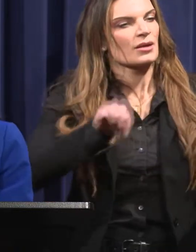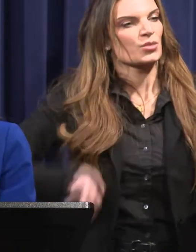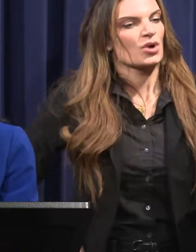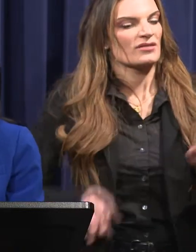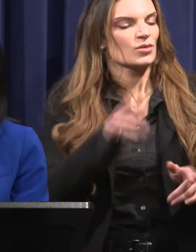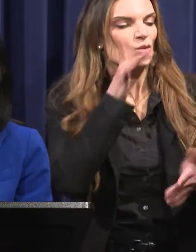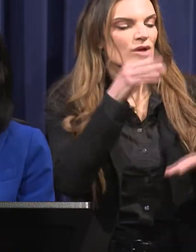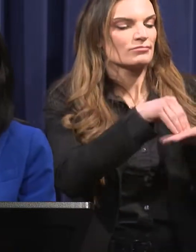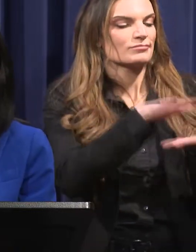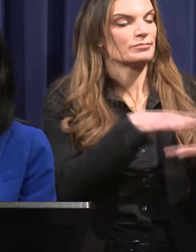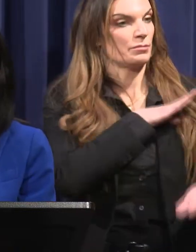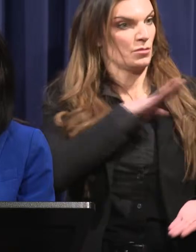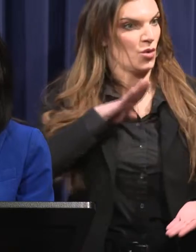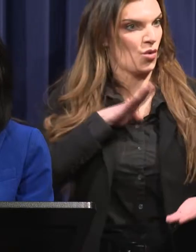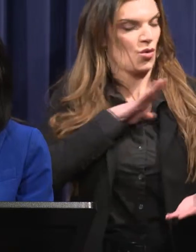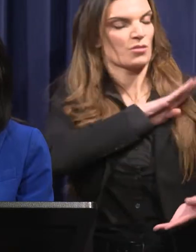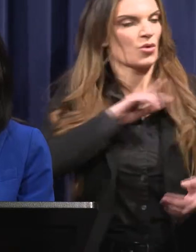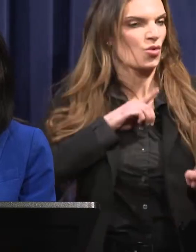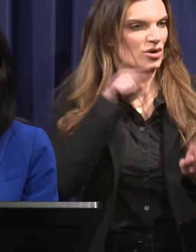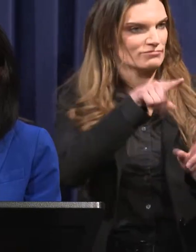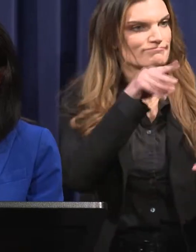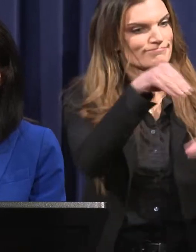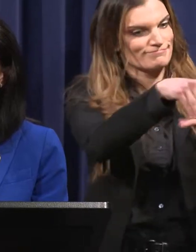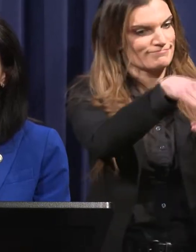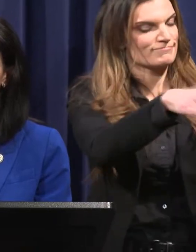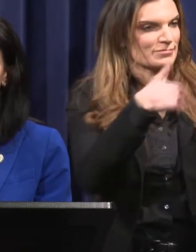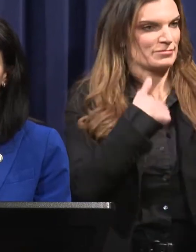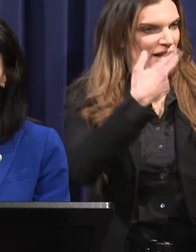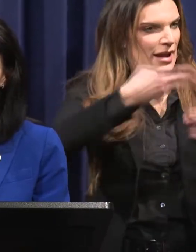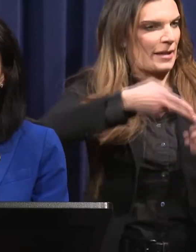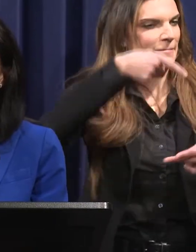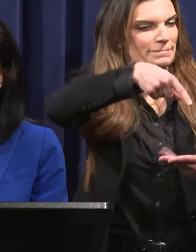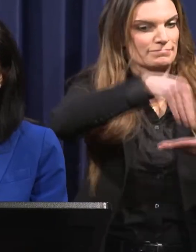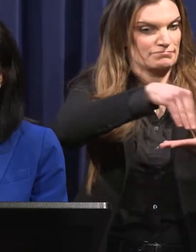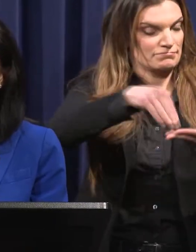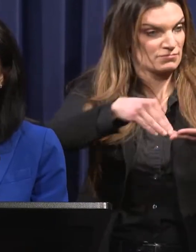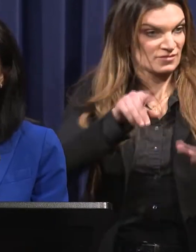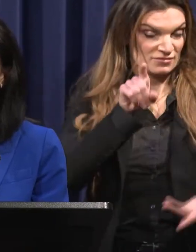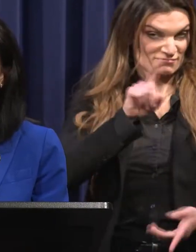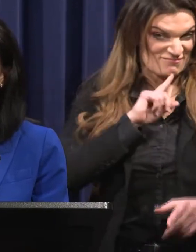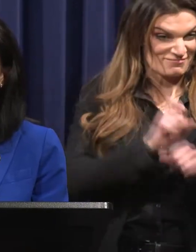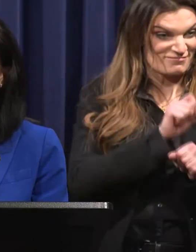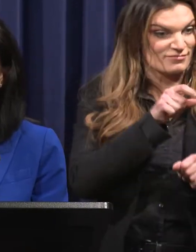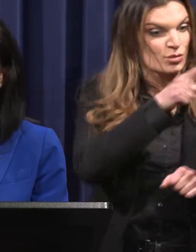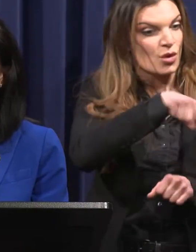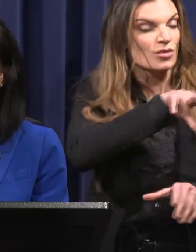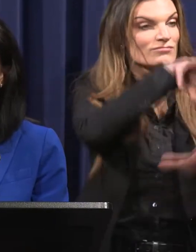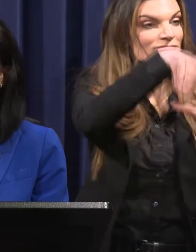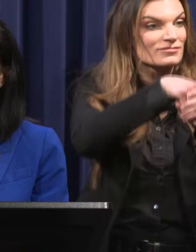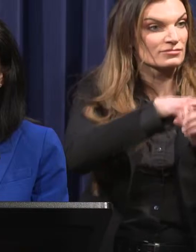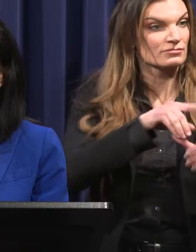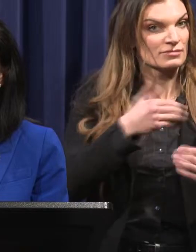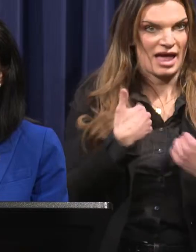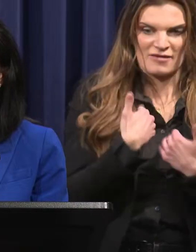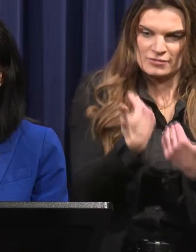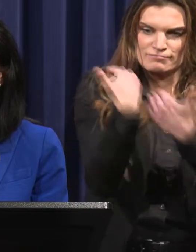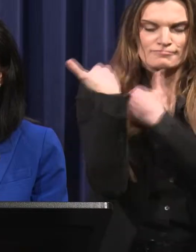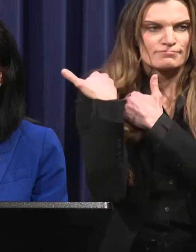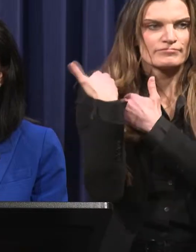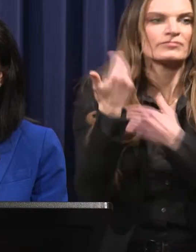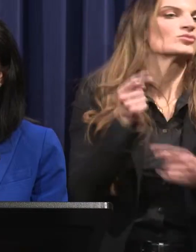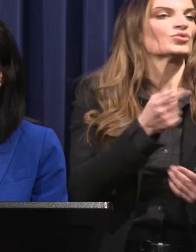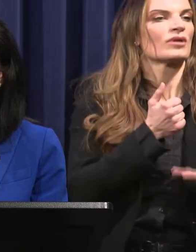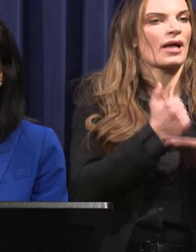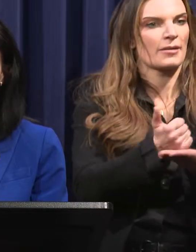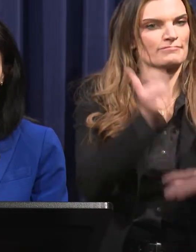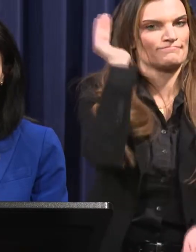listed. Do those people have any fiduciary responsibility or legal responsibility to prevent what is happening